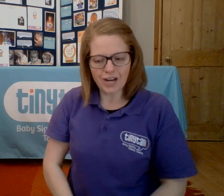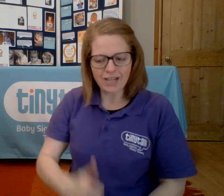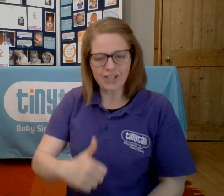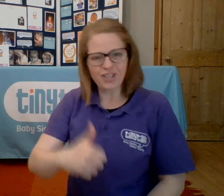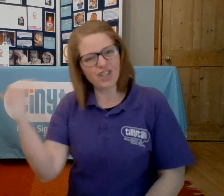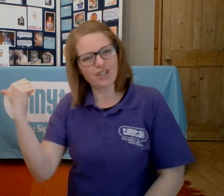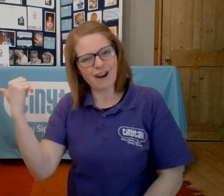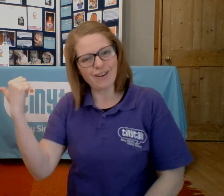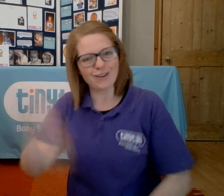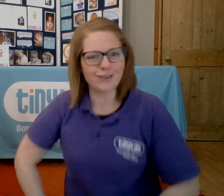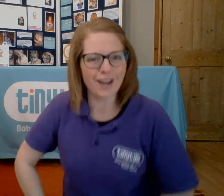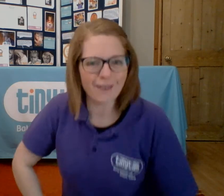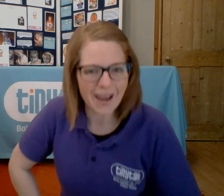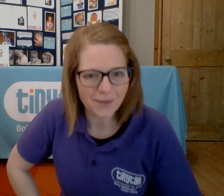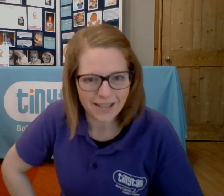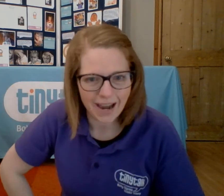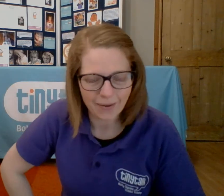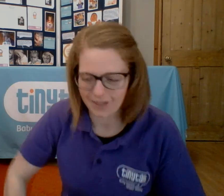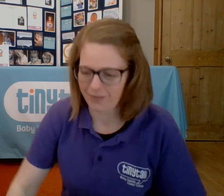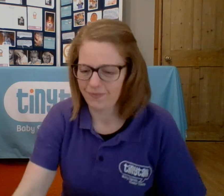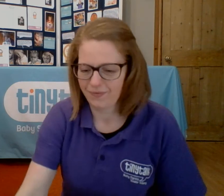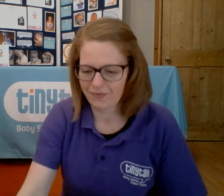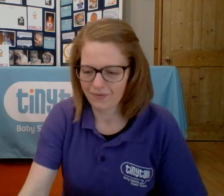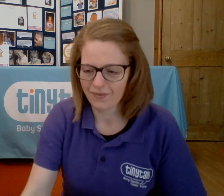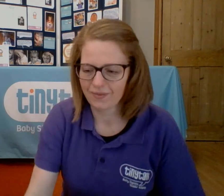She's just round the corner without a doubt.